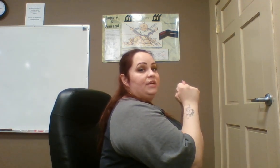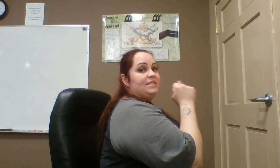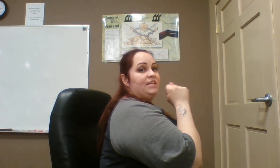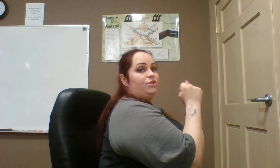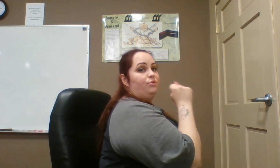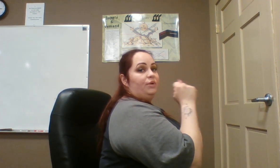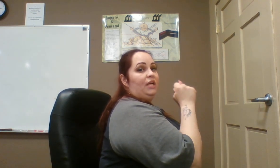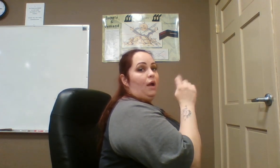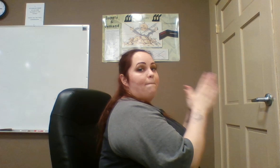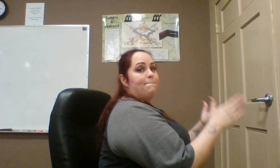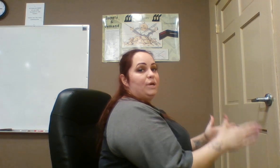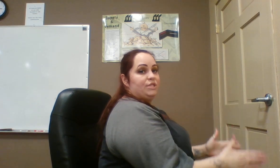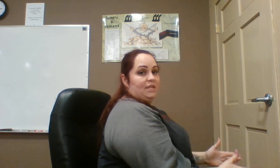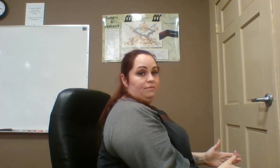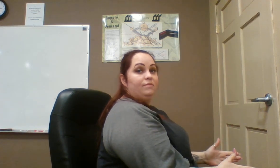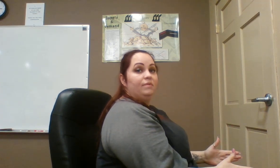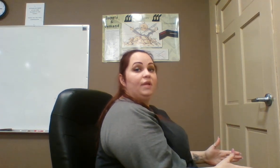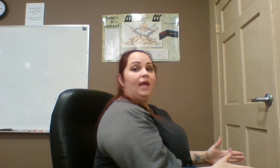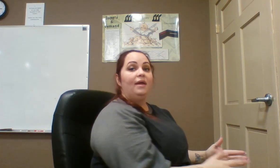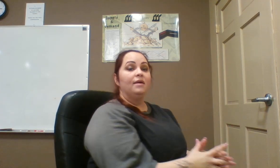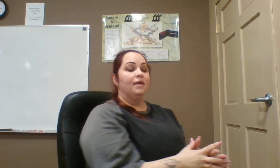a tutoring person, okay?